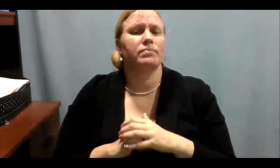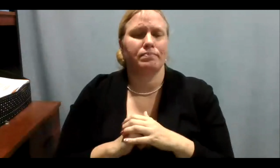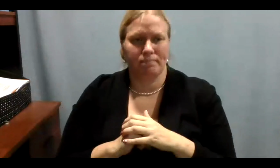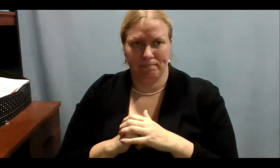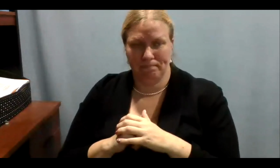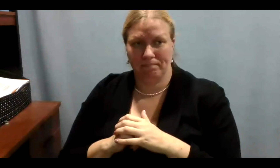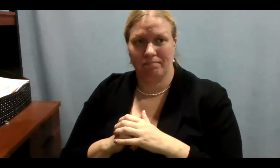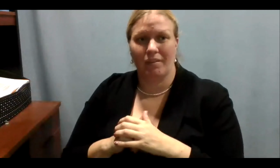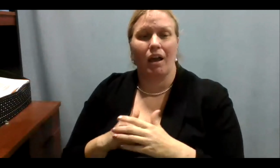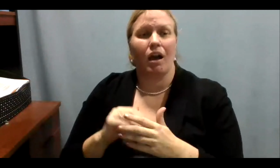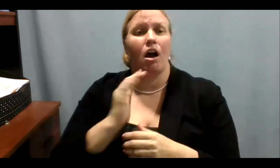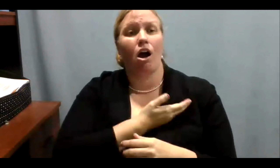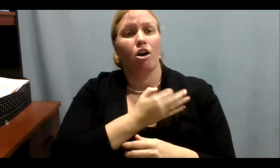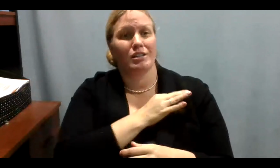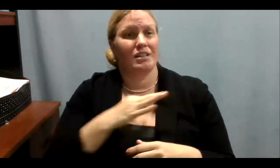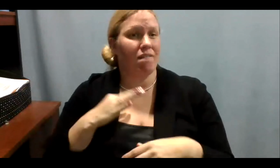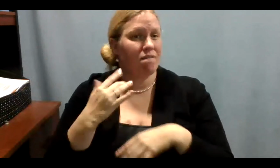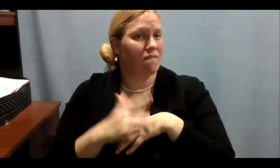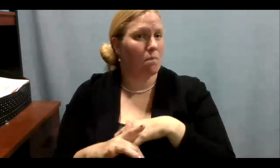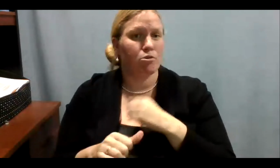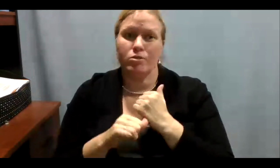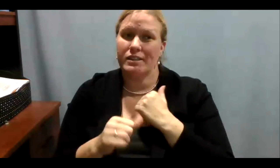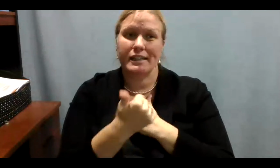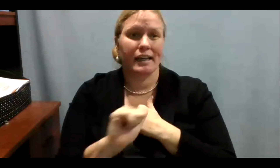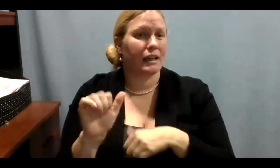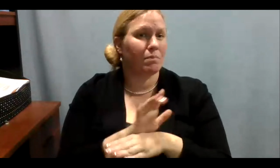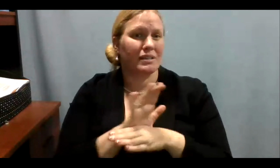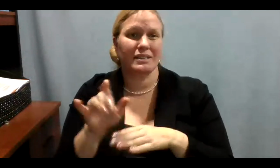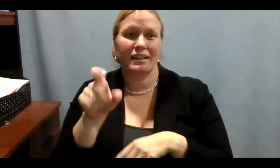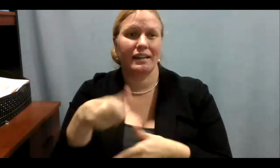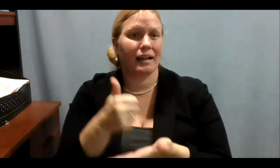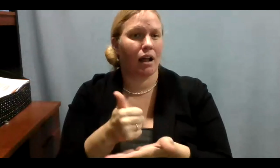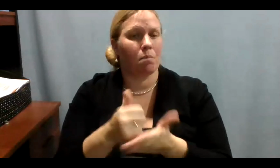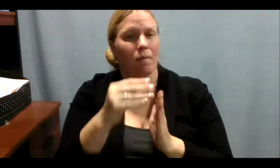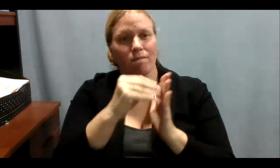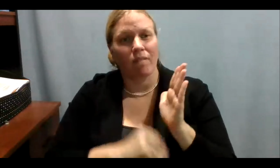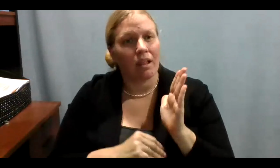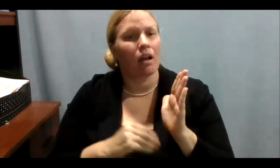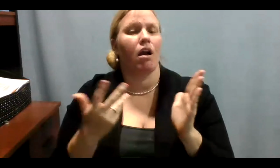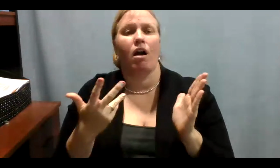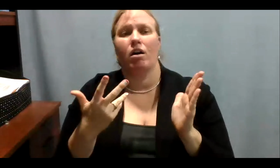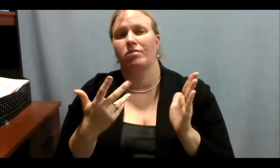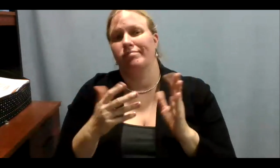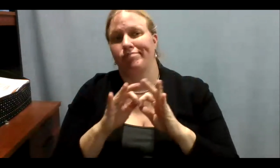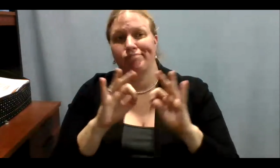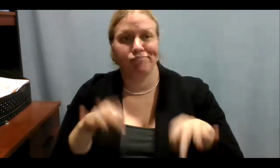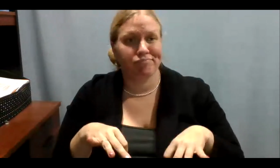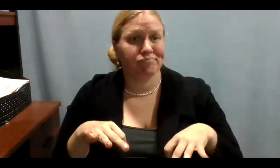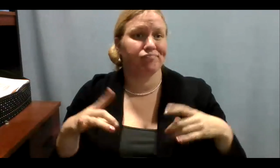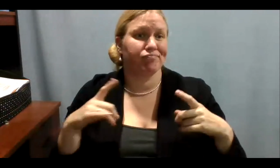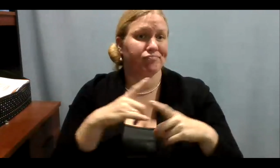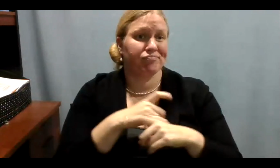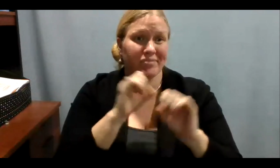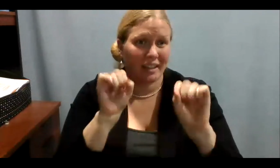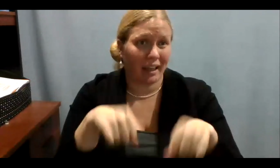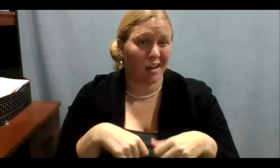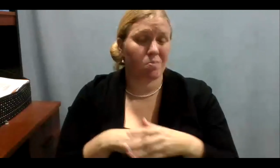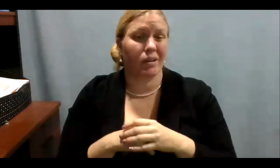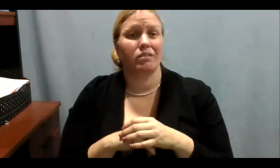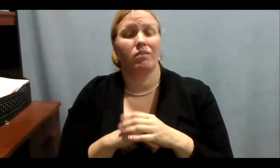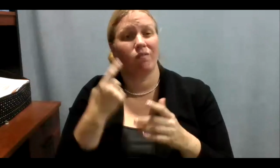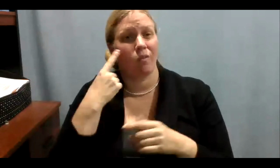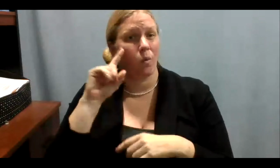and our staff will be available to assist any business that is in need of help filling out you know sometimes what can be a fairly cumbersome form on the federal grant